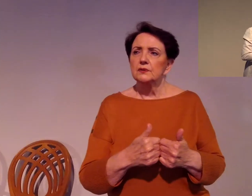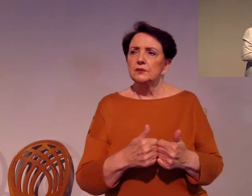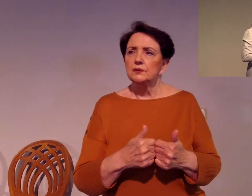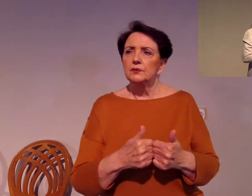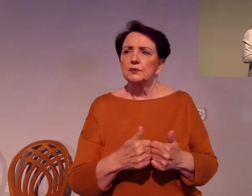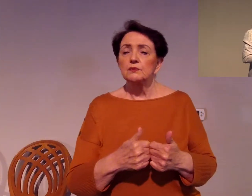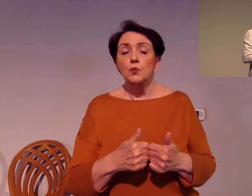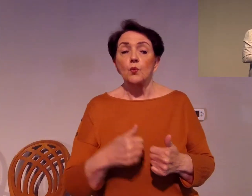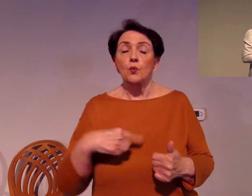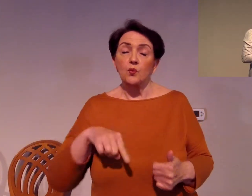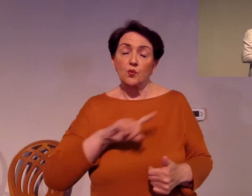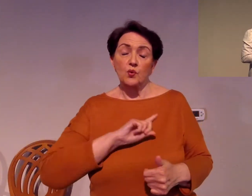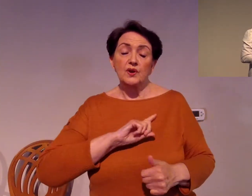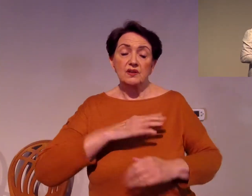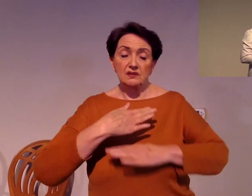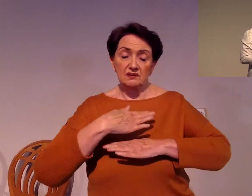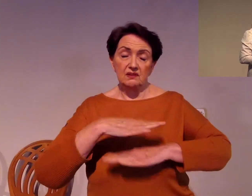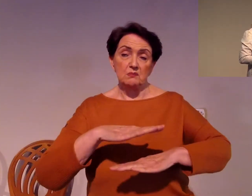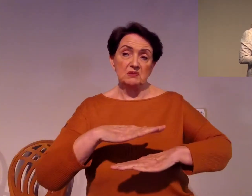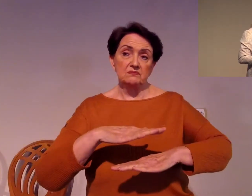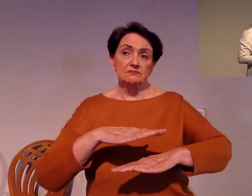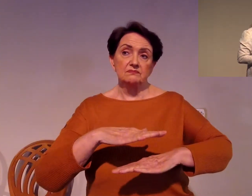it.